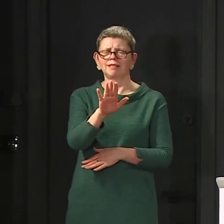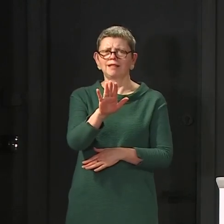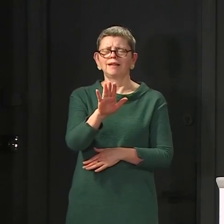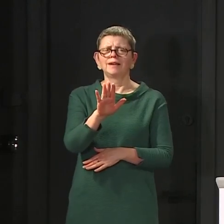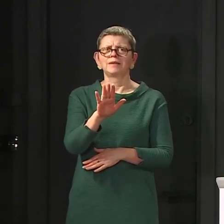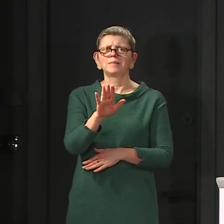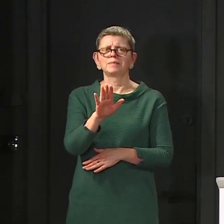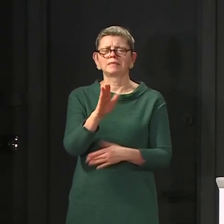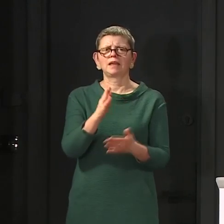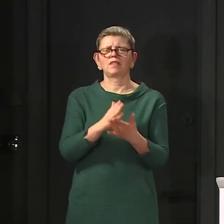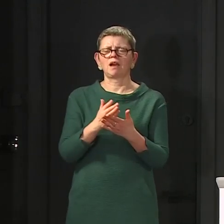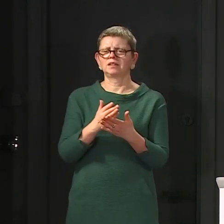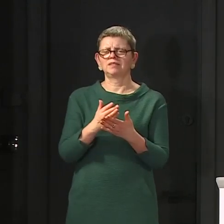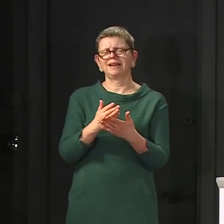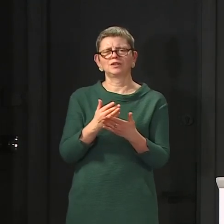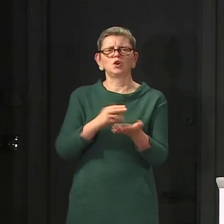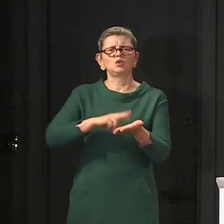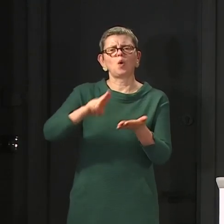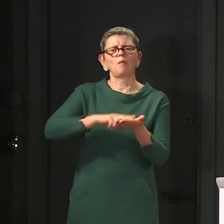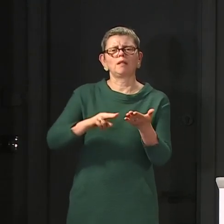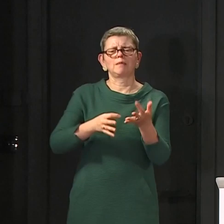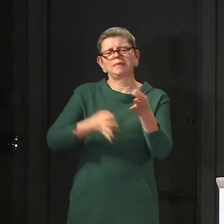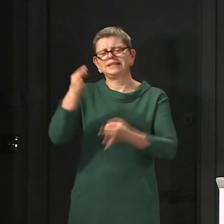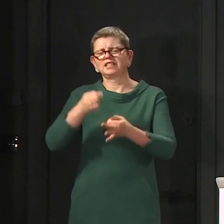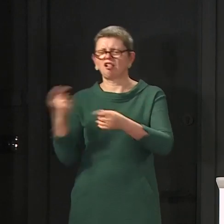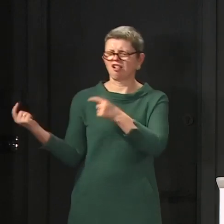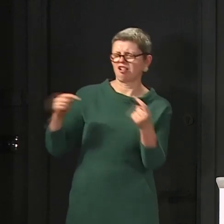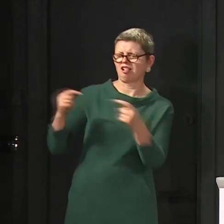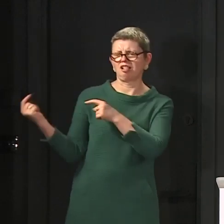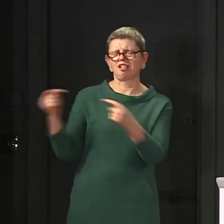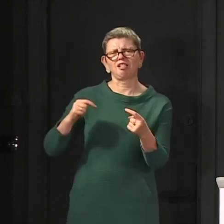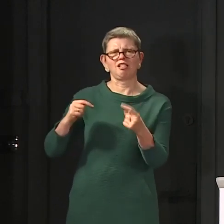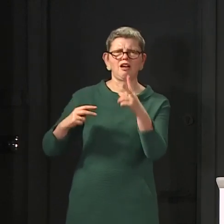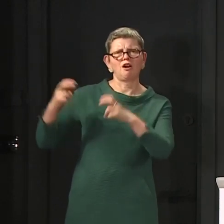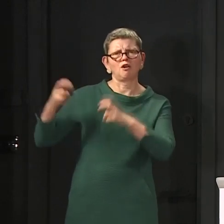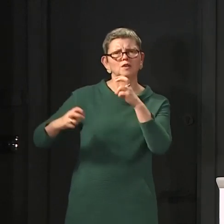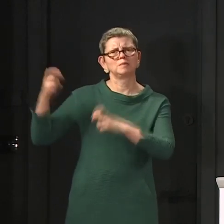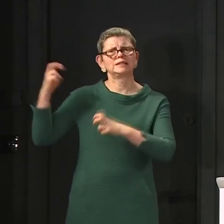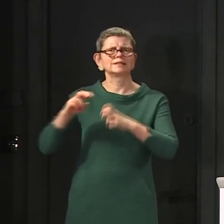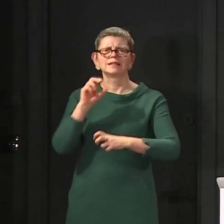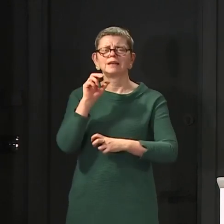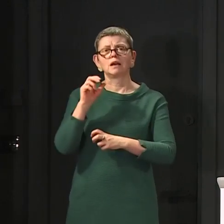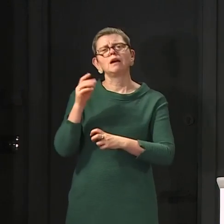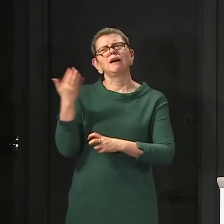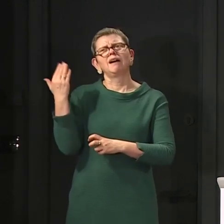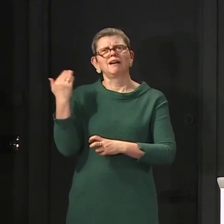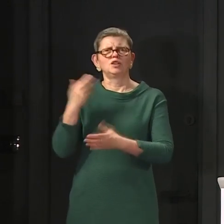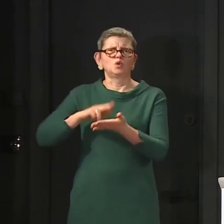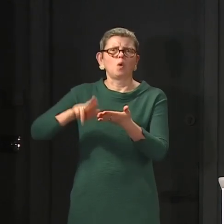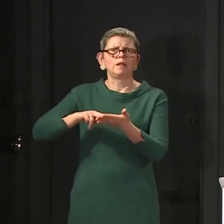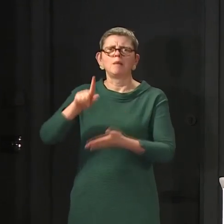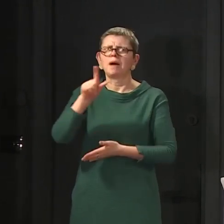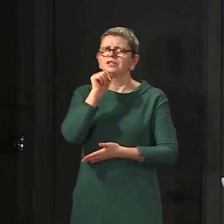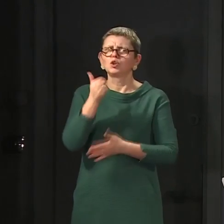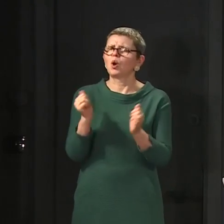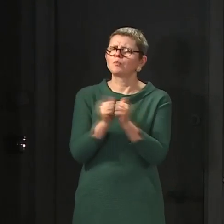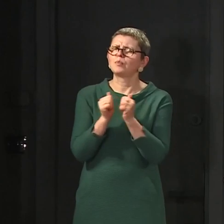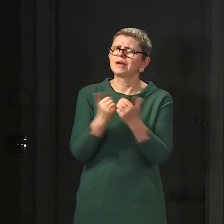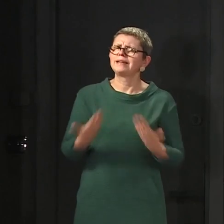of rhetoric backwards and forwards between politicians that might be appropriate at normal times is just not appropriate right now. I only care